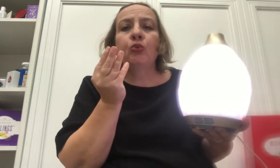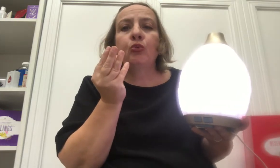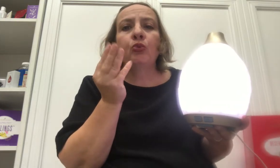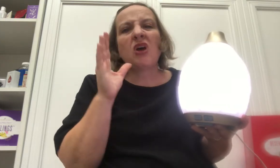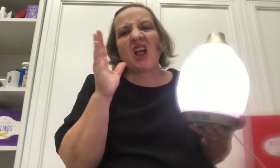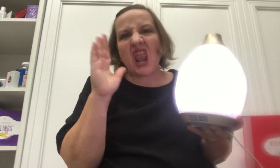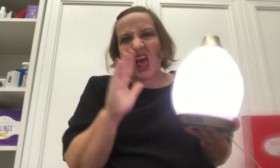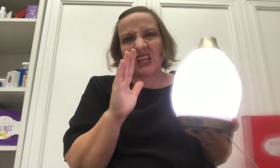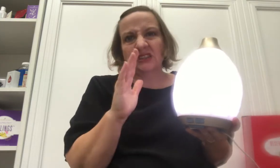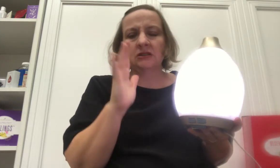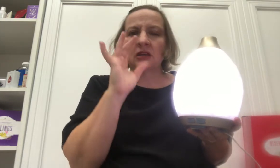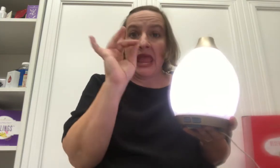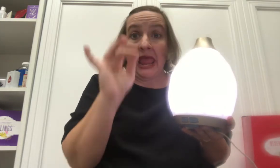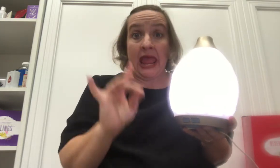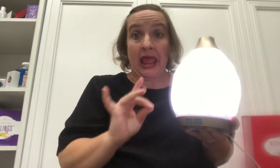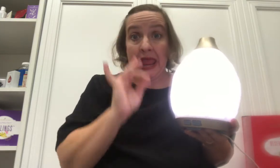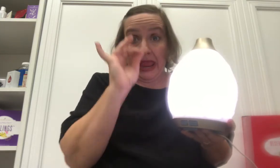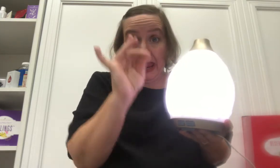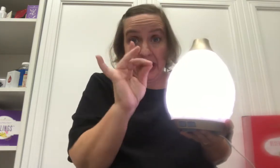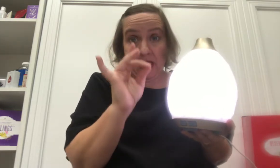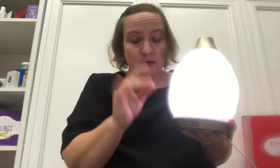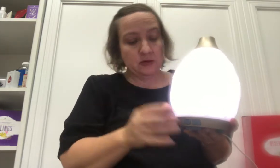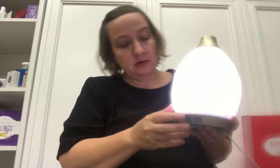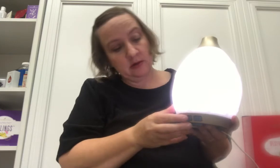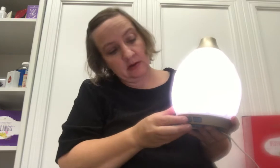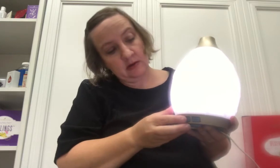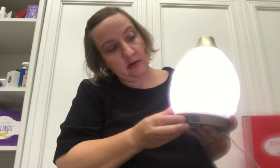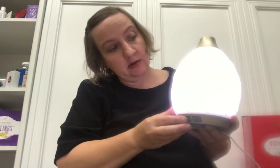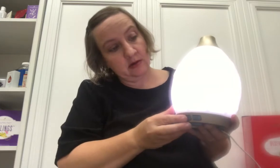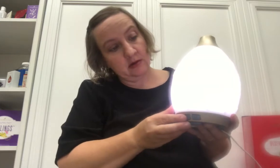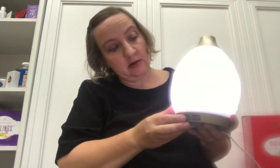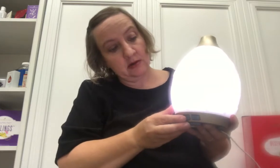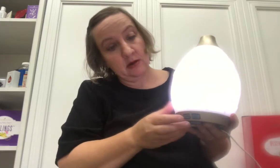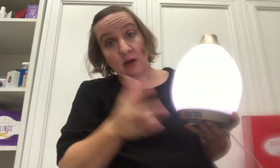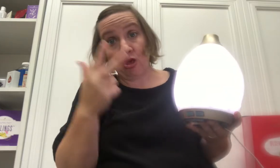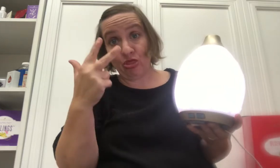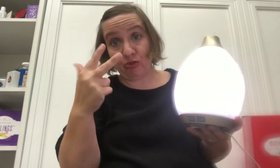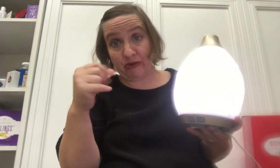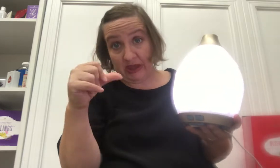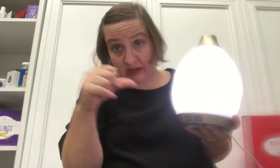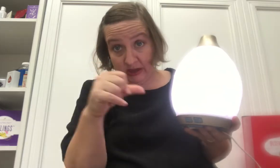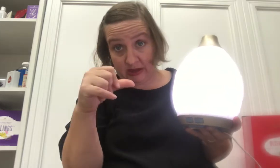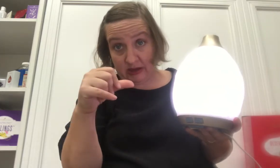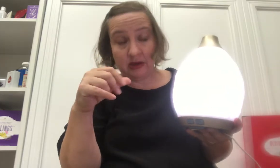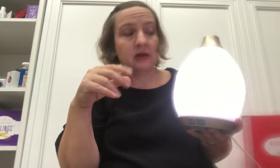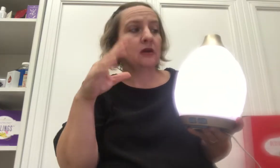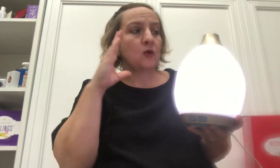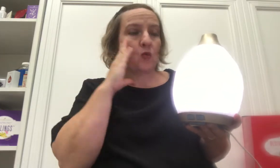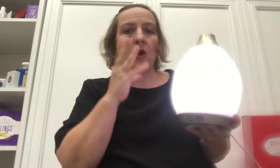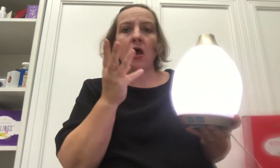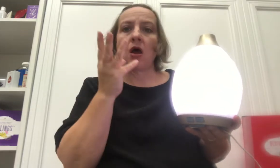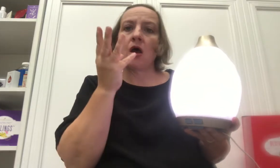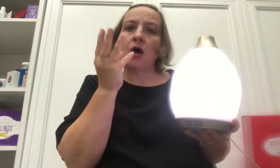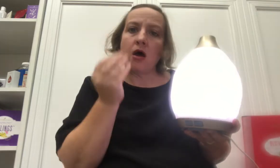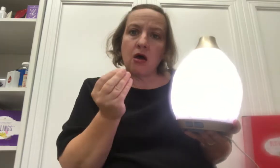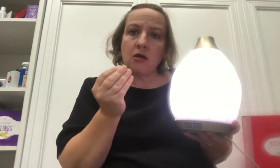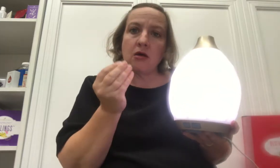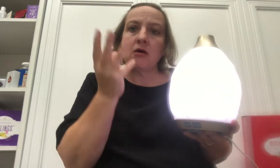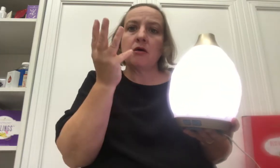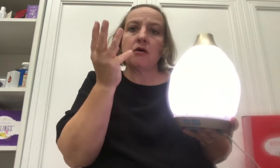speed for about 8 hours. And if you push it a third time, it will